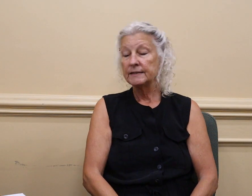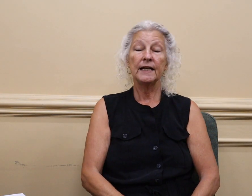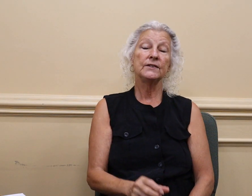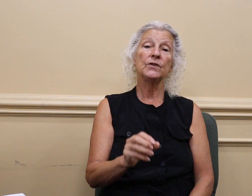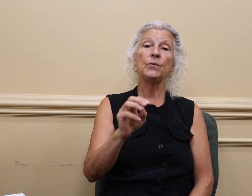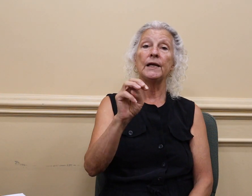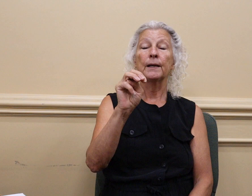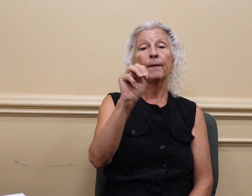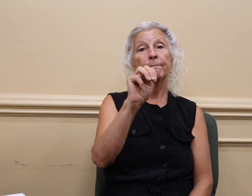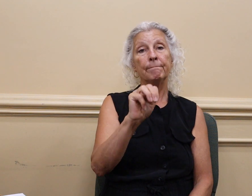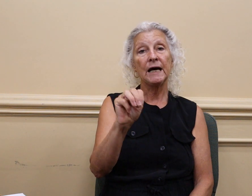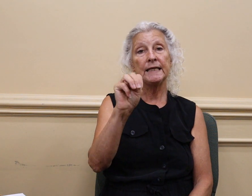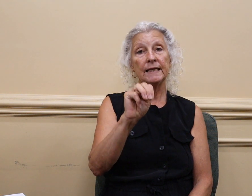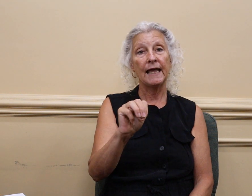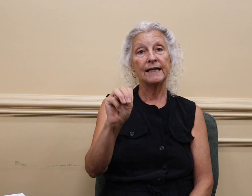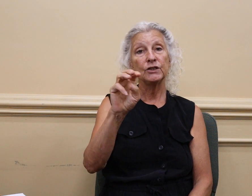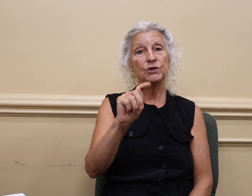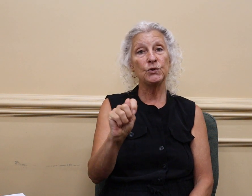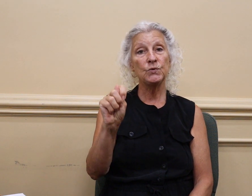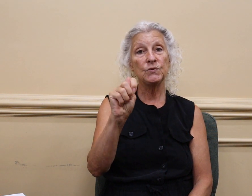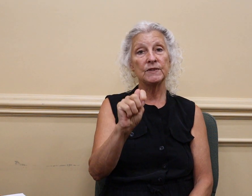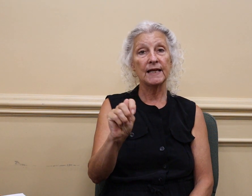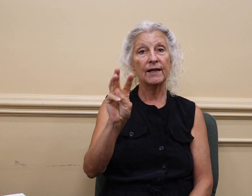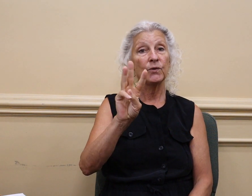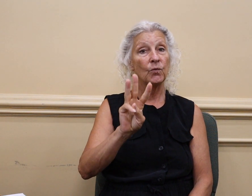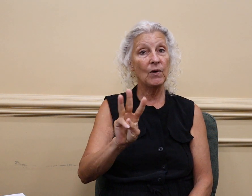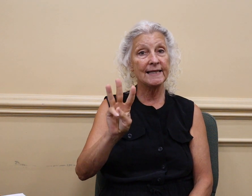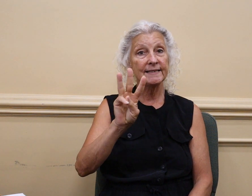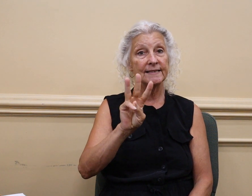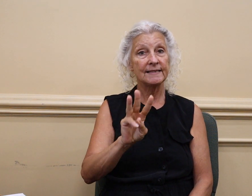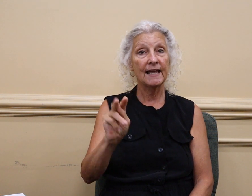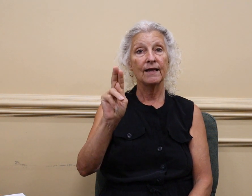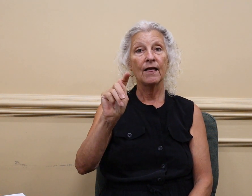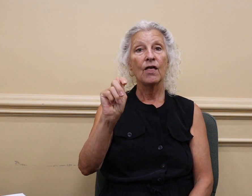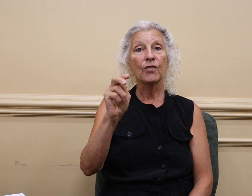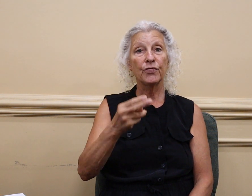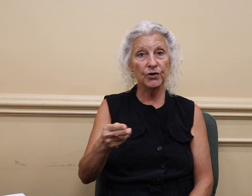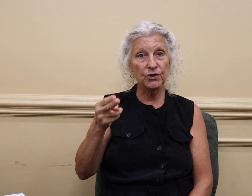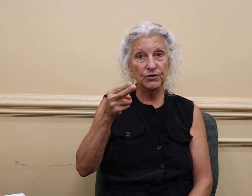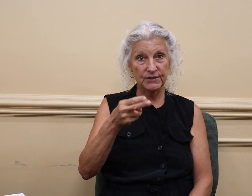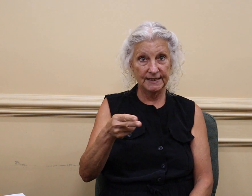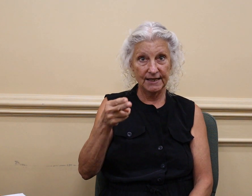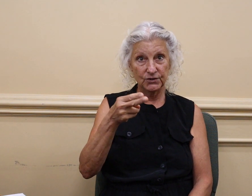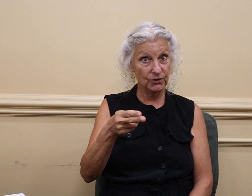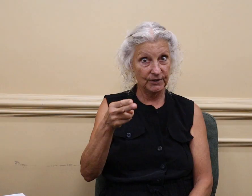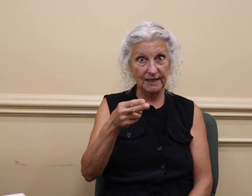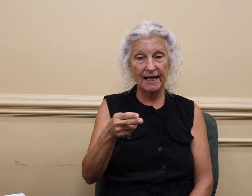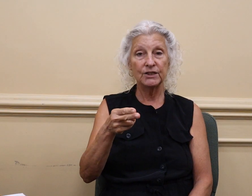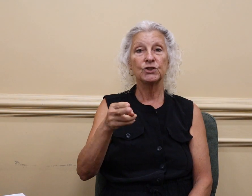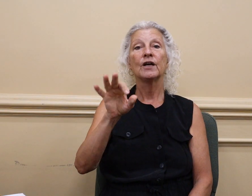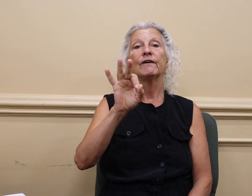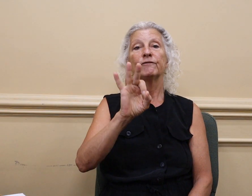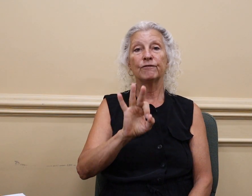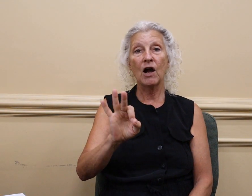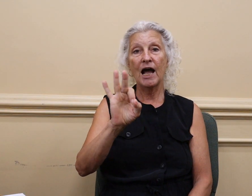Days of the week. Monday, Tuesday, Wednesday, Thursday, circle the H.